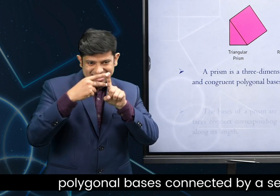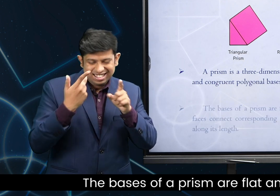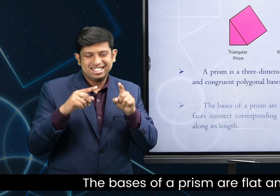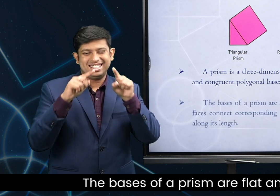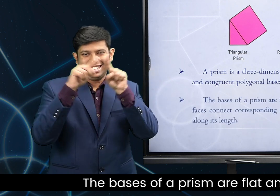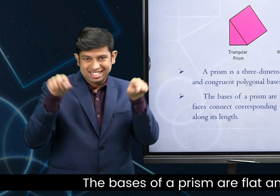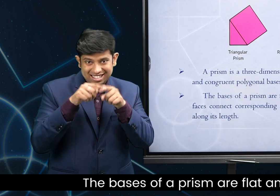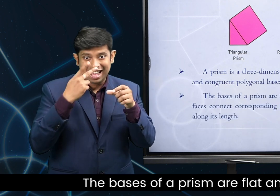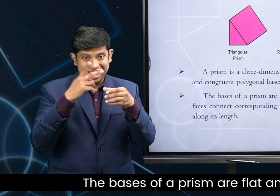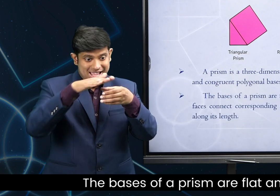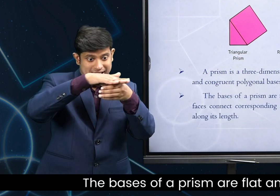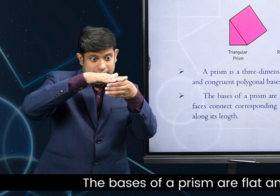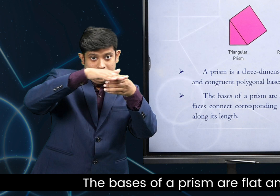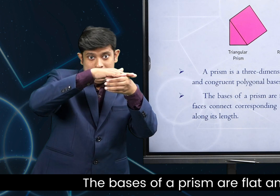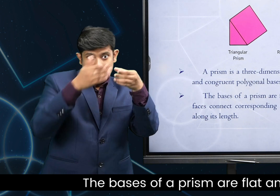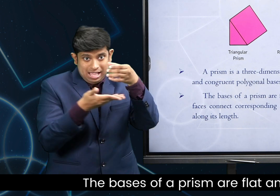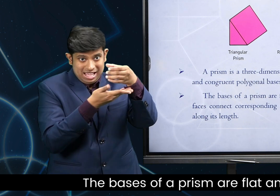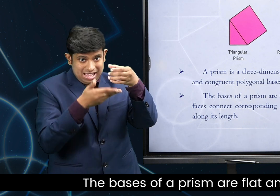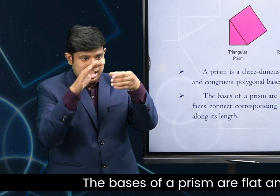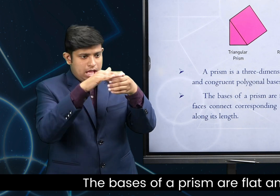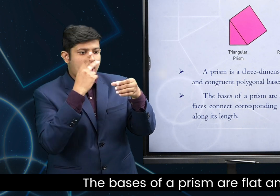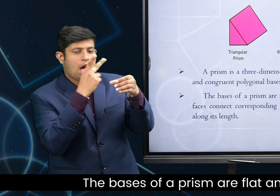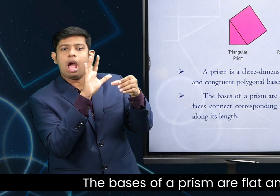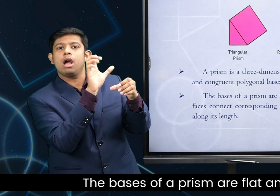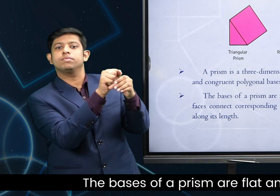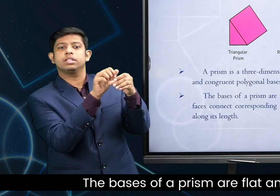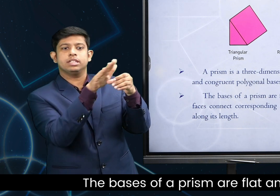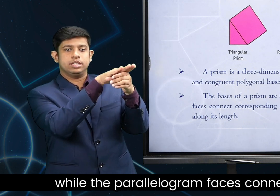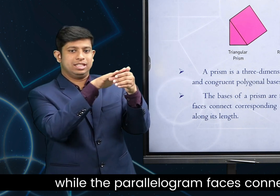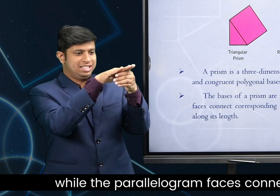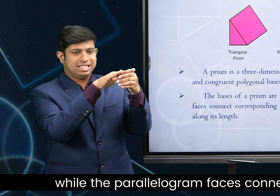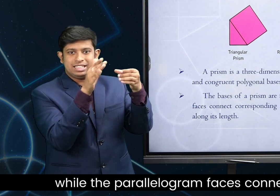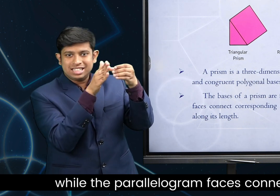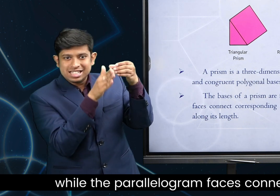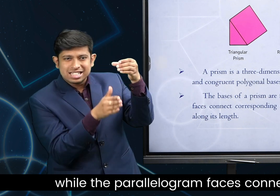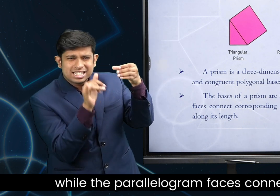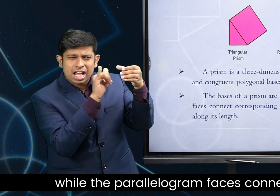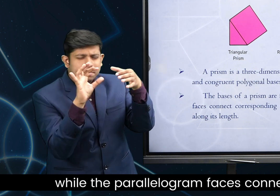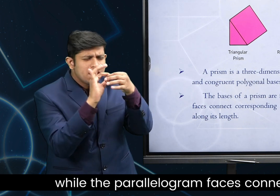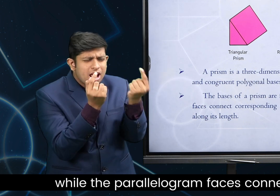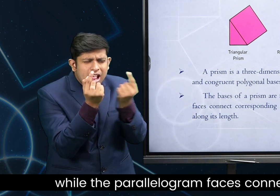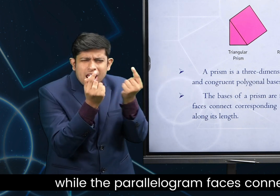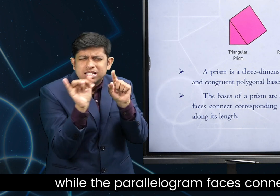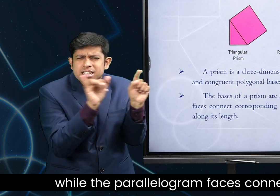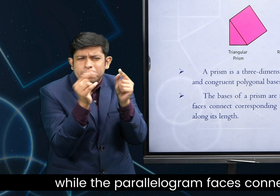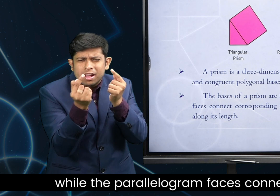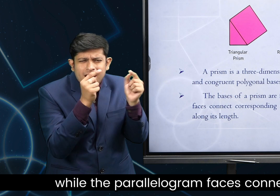The bases of a prism are flat and identical polygons, while the parallelogram faces connect corresponding sides